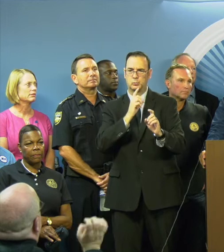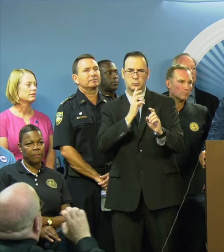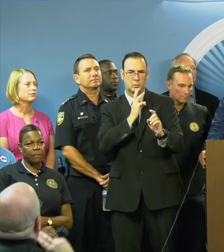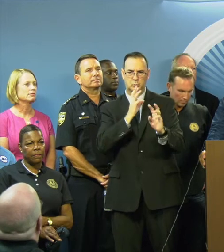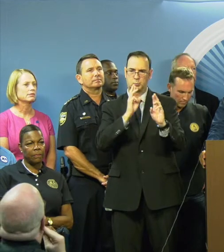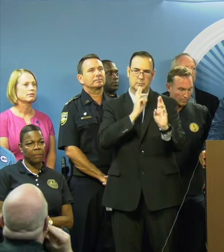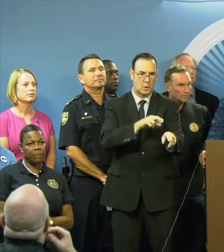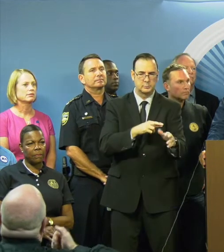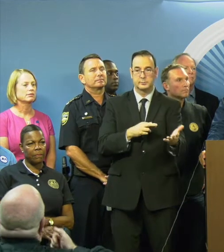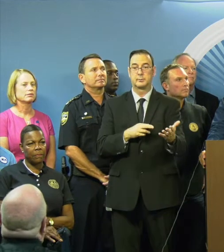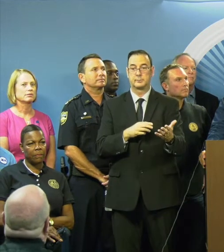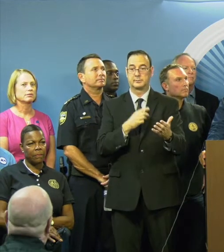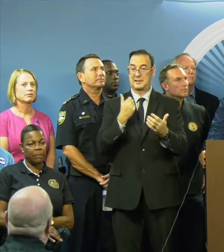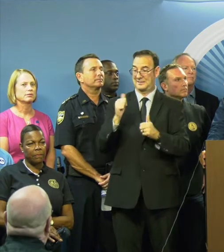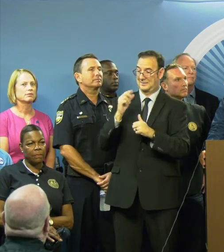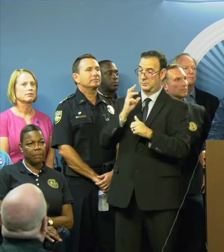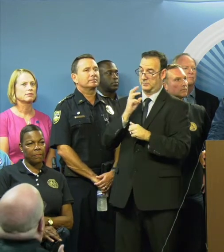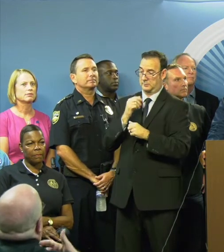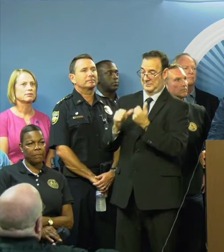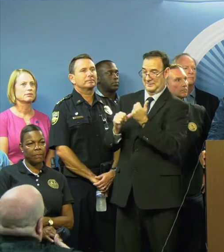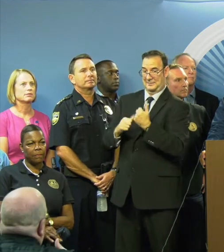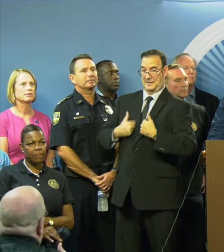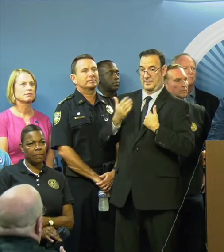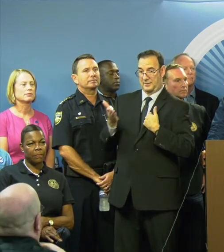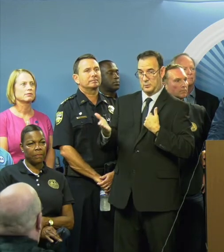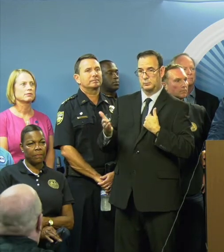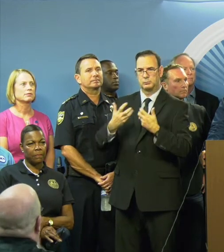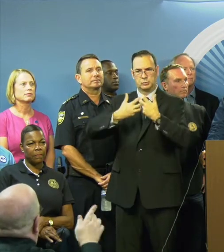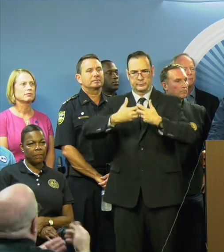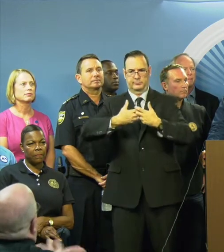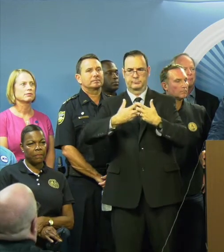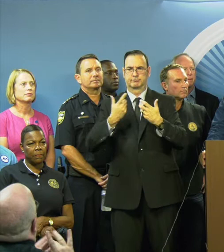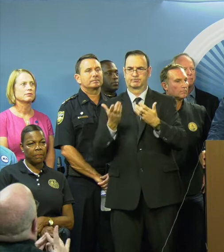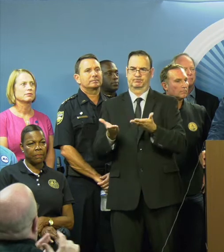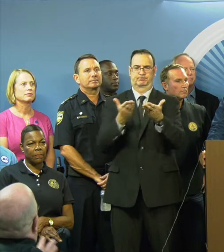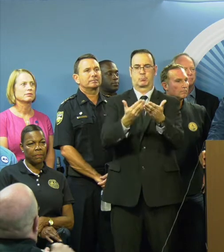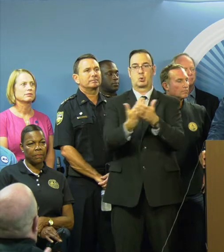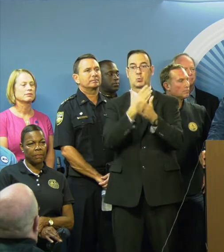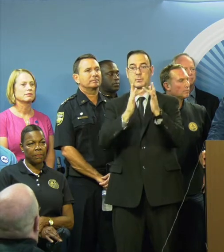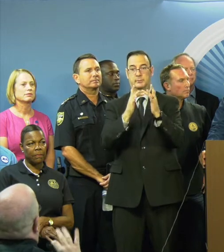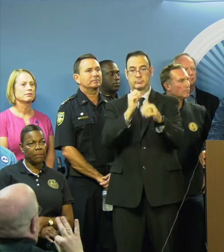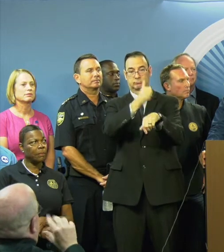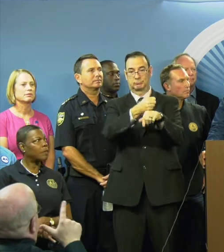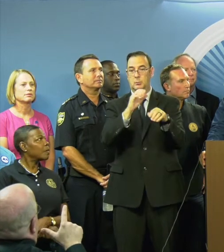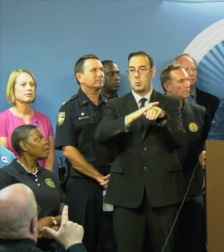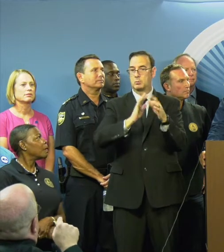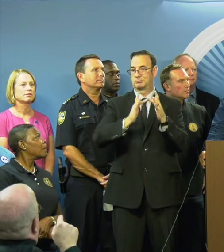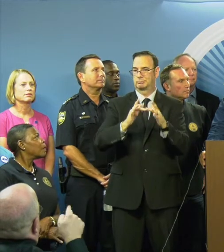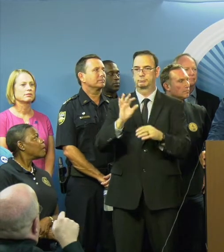nursing homes and assisted living facilities generator status can be found on the new webpage,